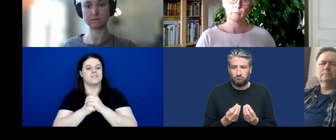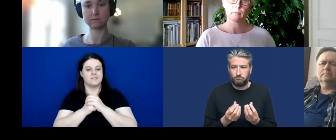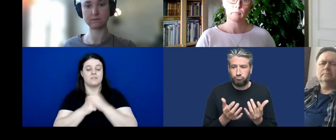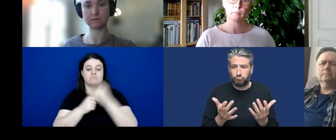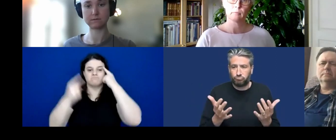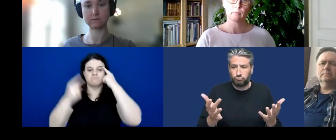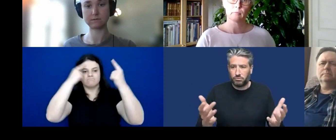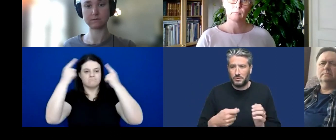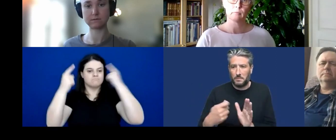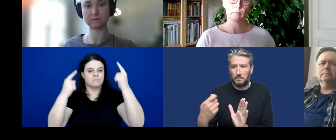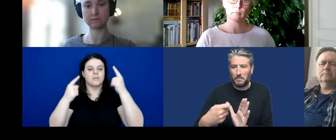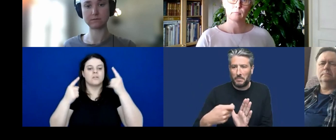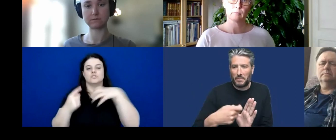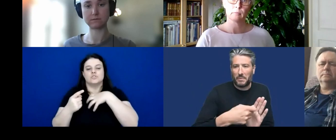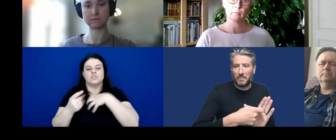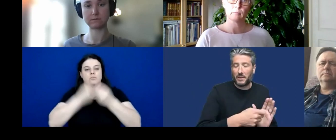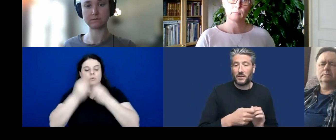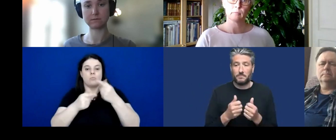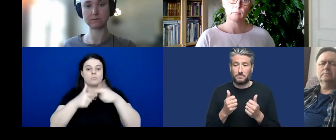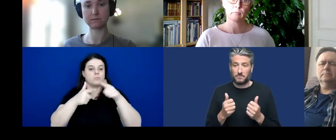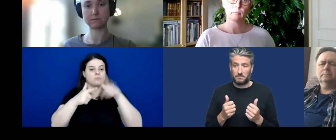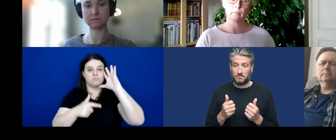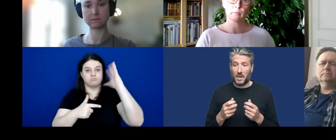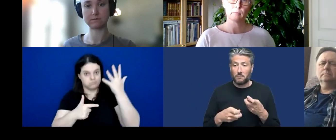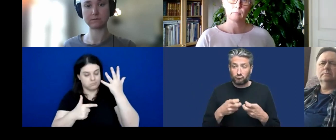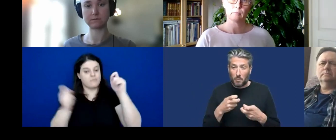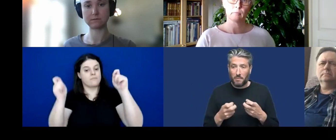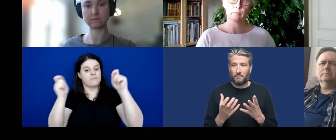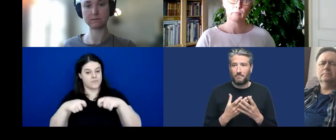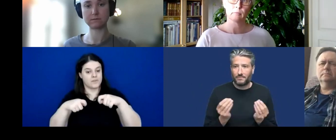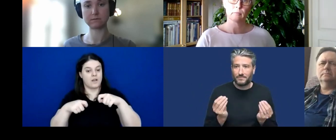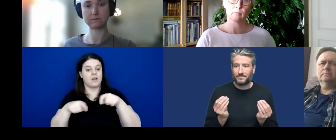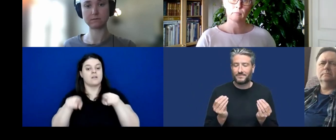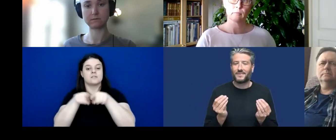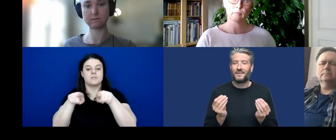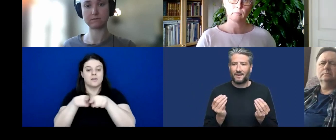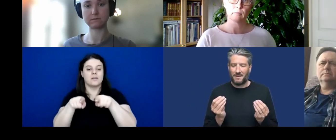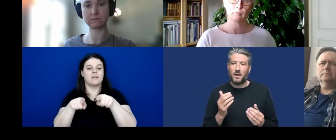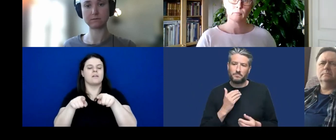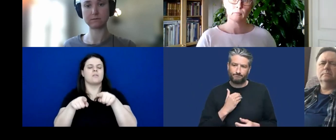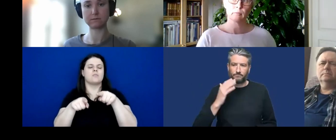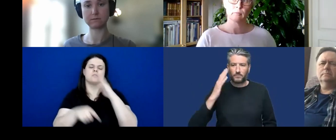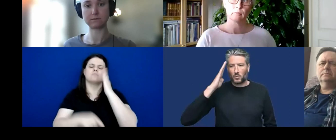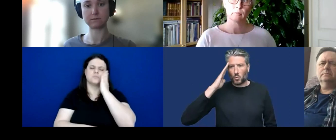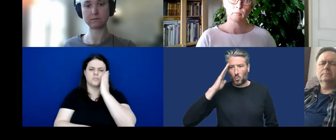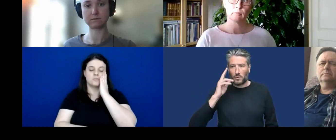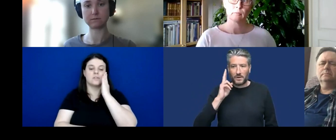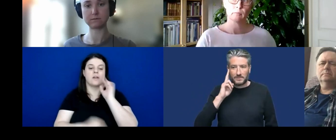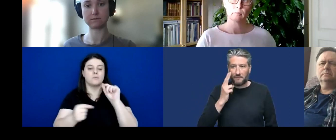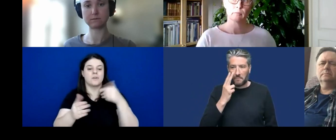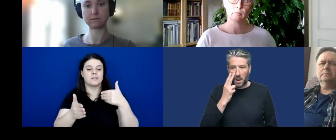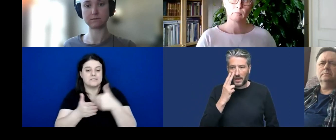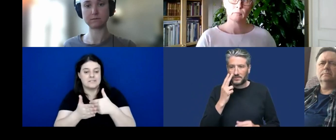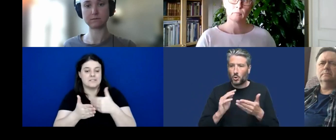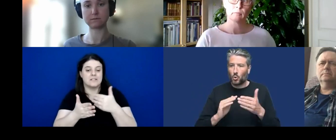ideas and ways of solving the problems. And I do recognize that deafblind, the deafblind community is a